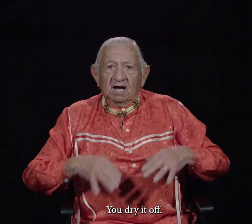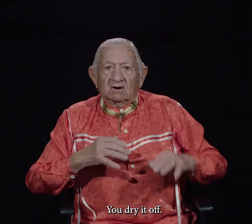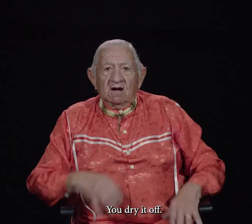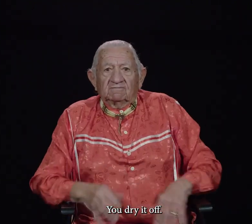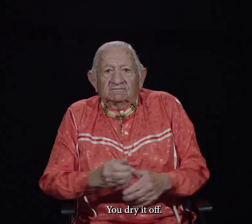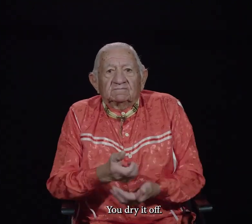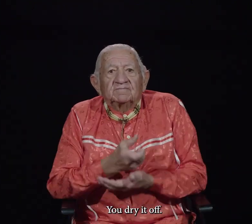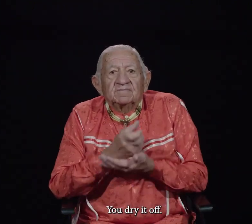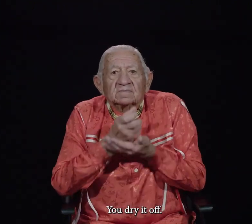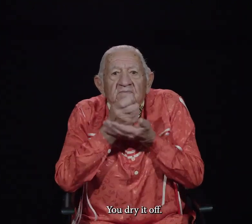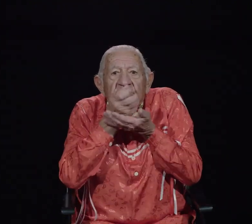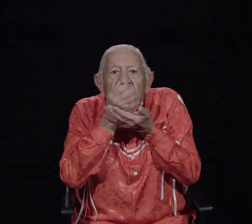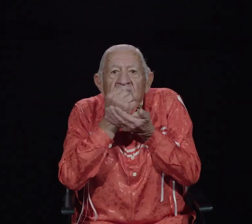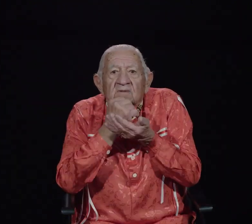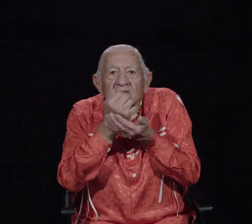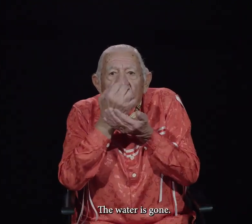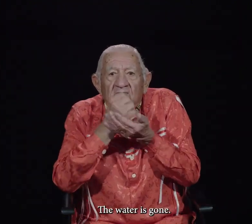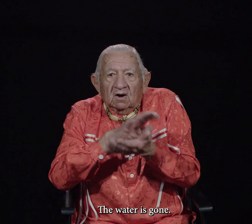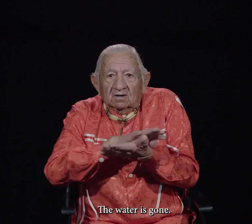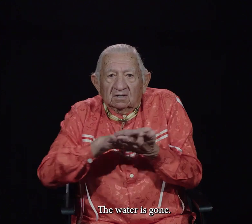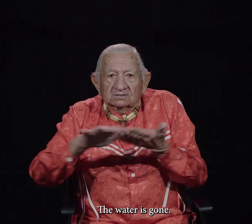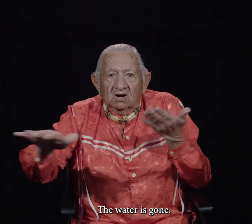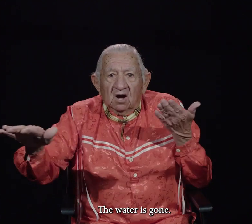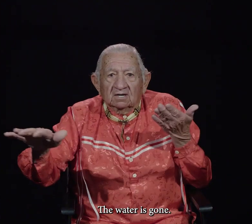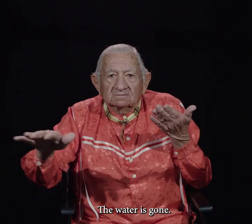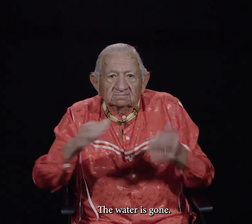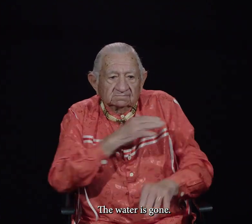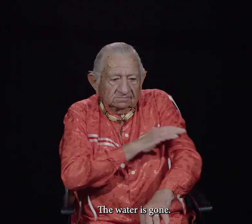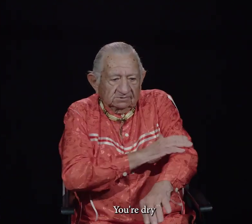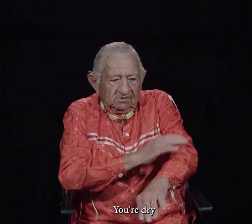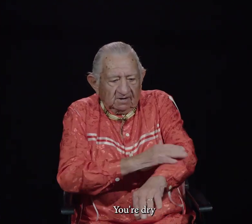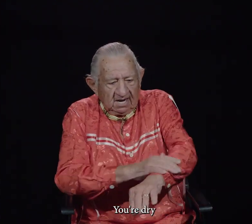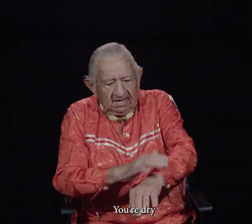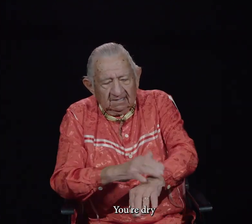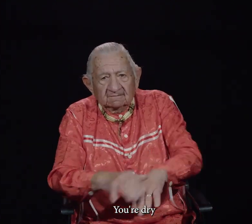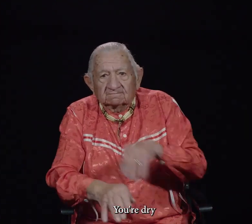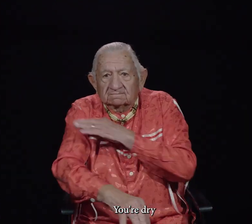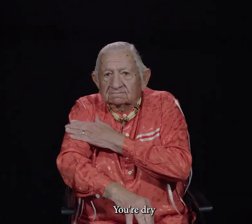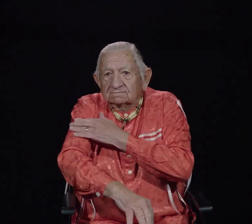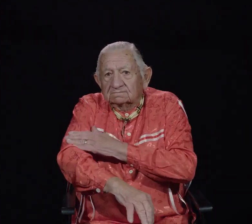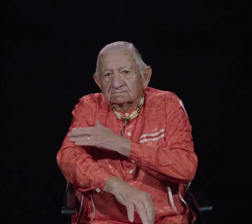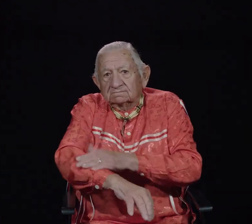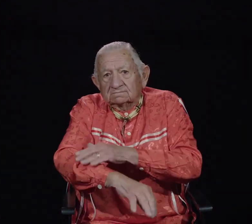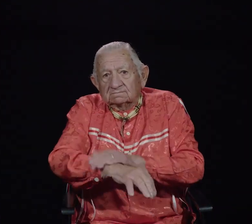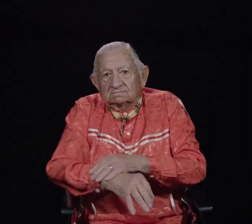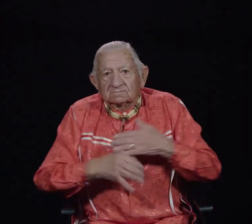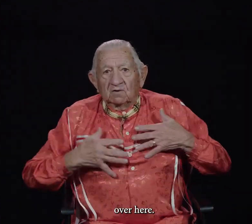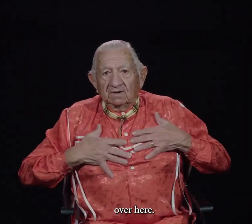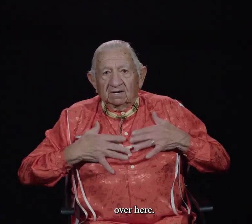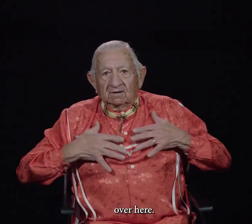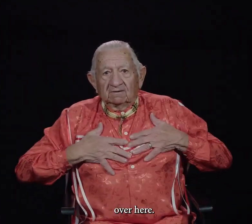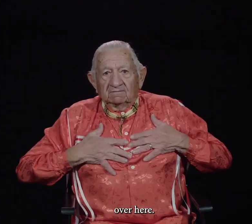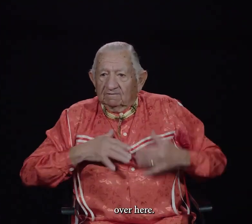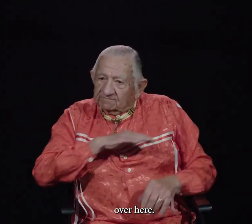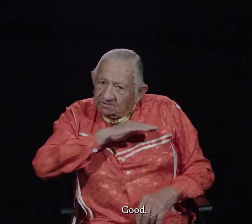it off. The water is gone. You're dry. Over here, it's